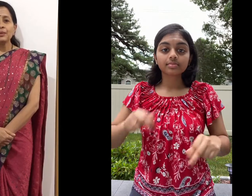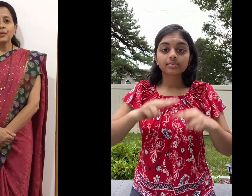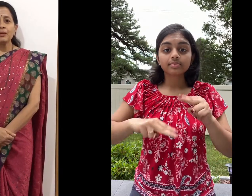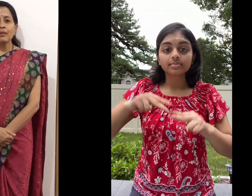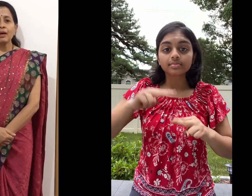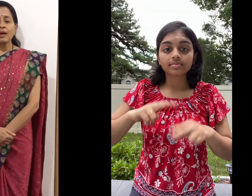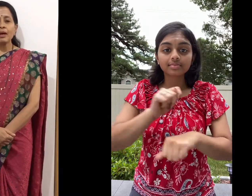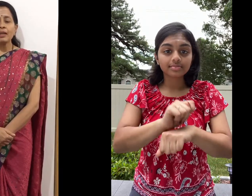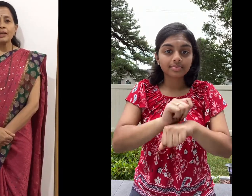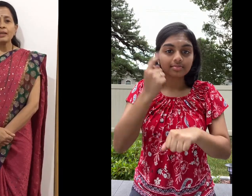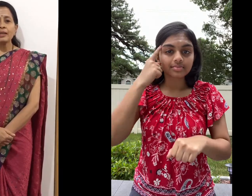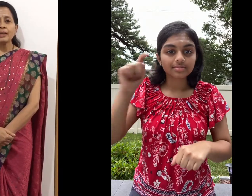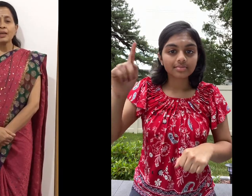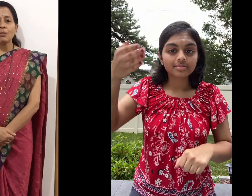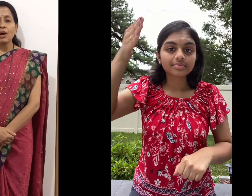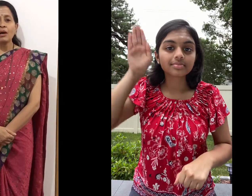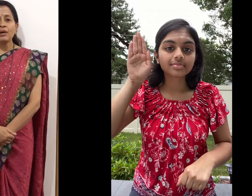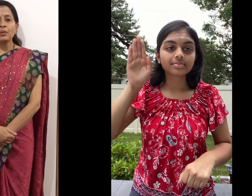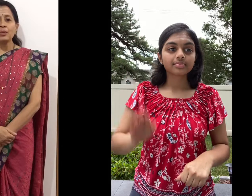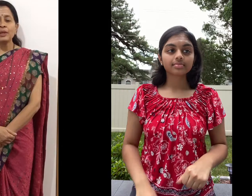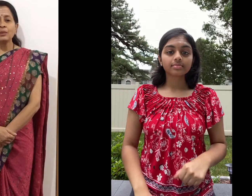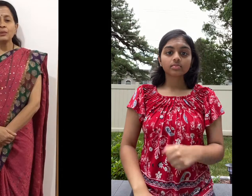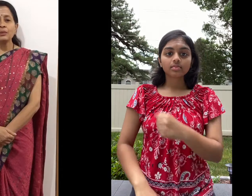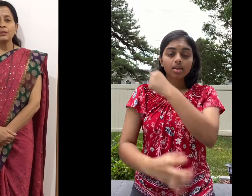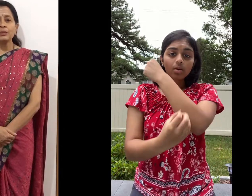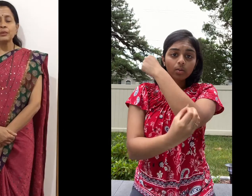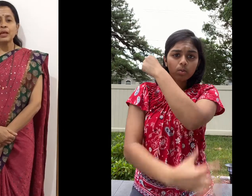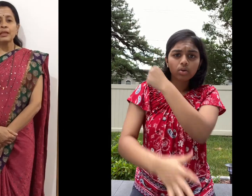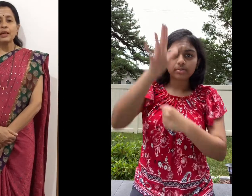Ullavaru Shivalaya Maduvaru.